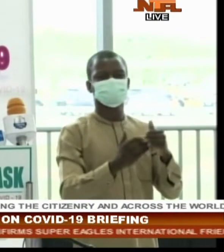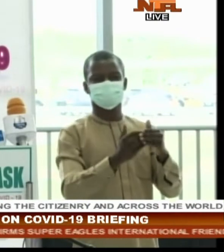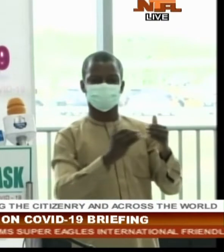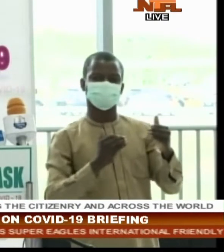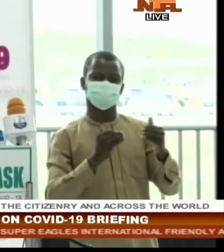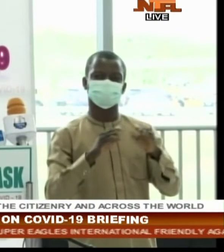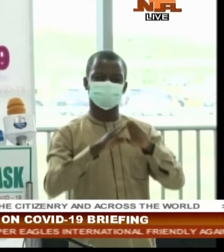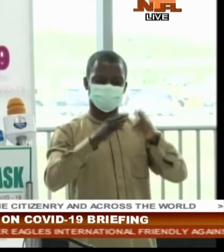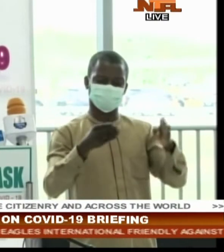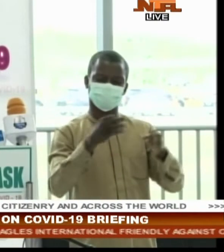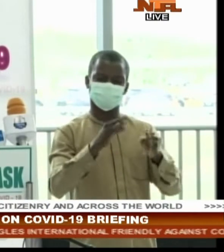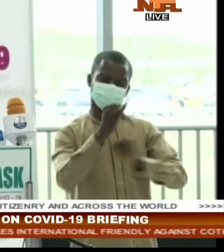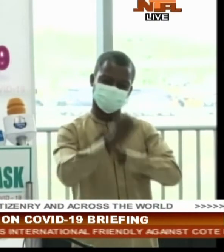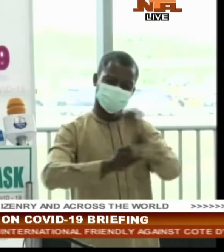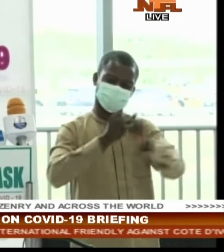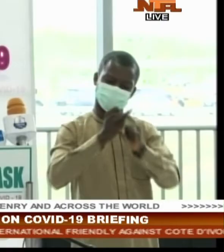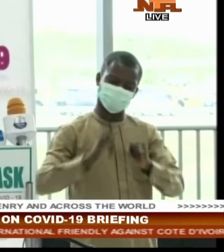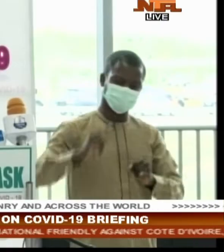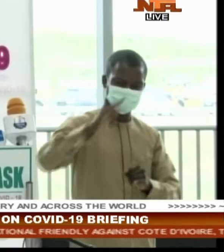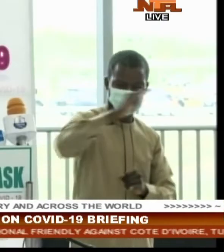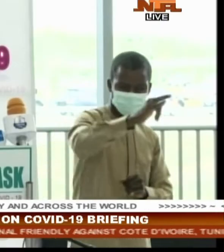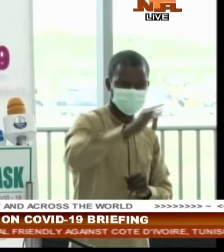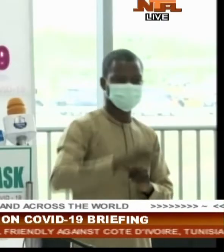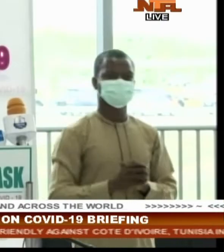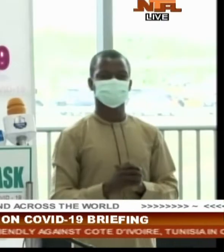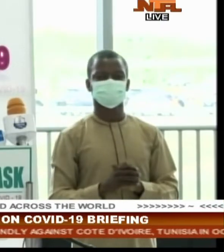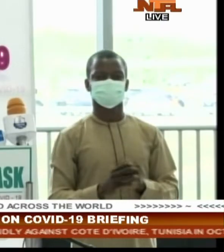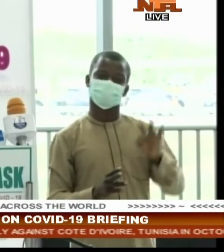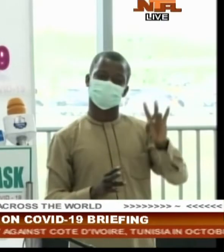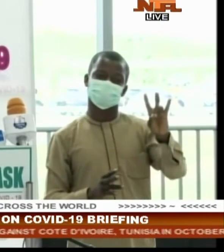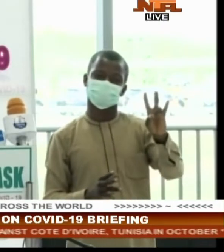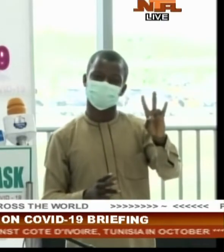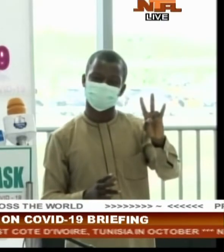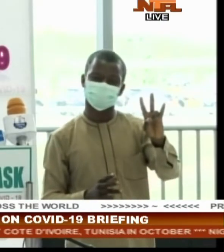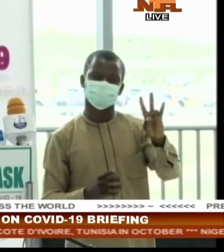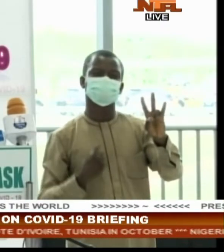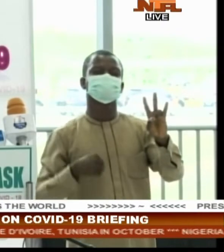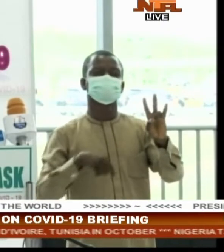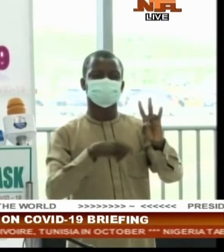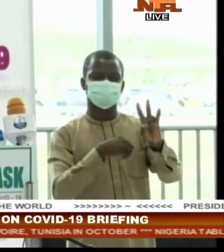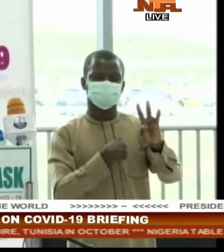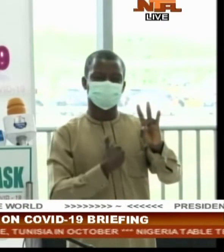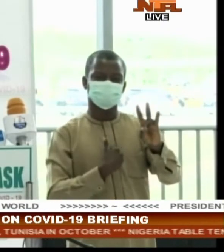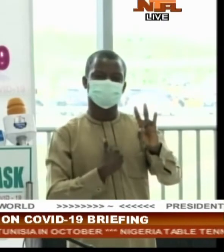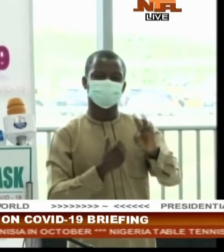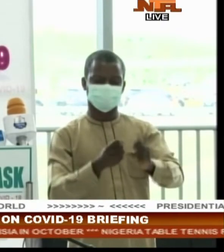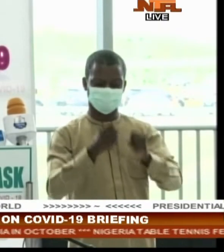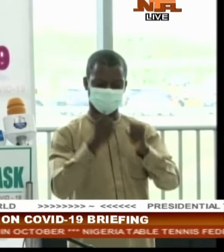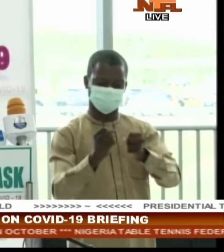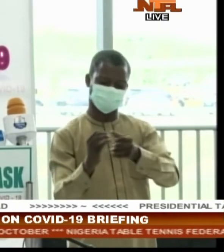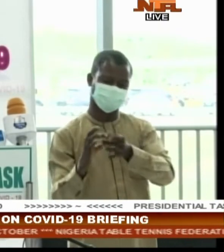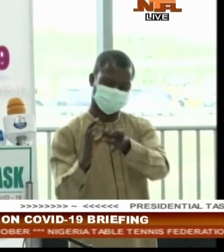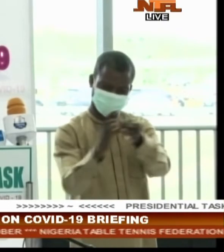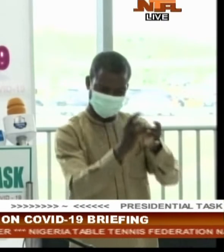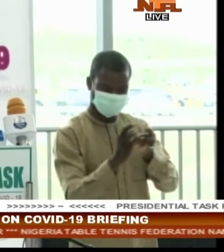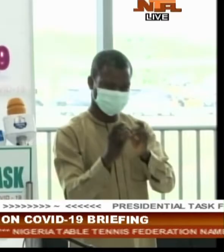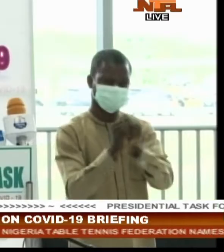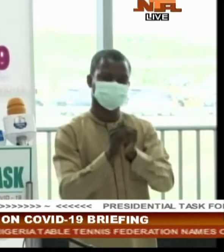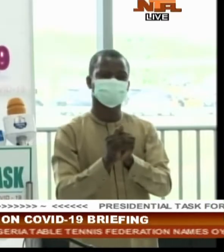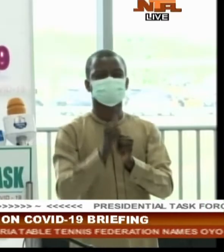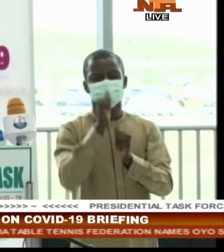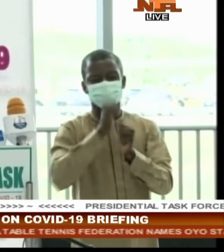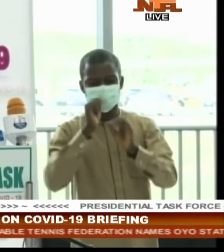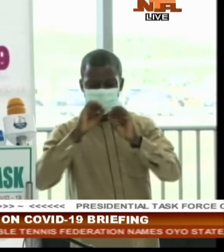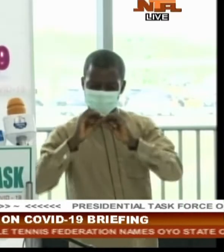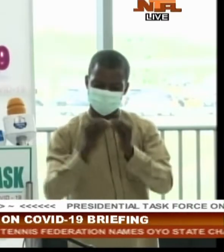international flights. 7, we've built stronger coordination with the private sector